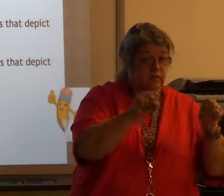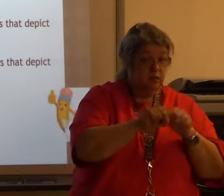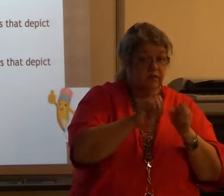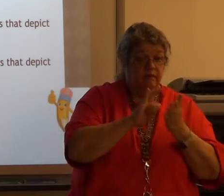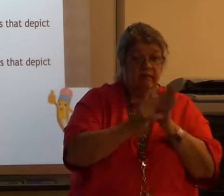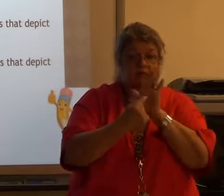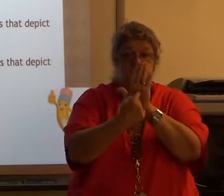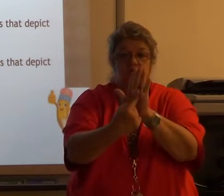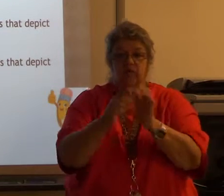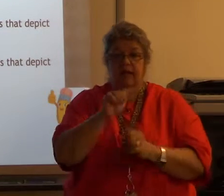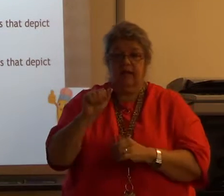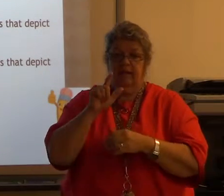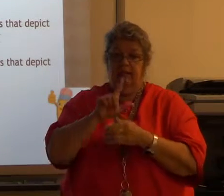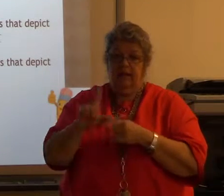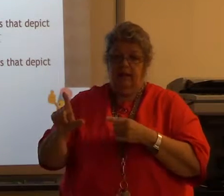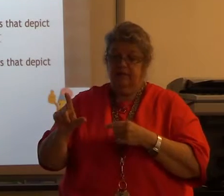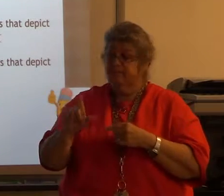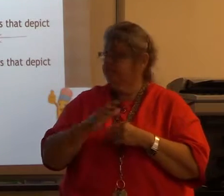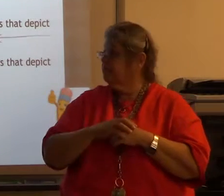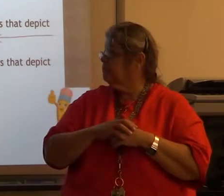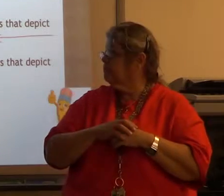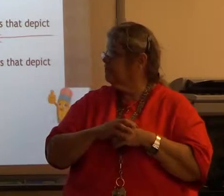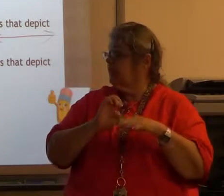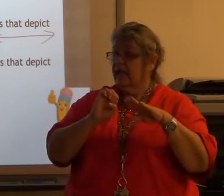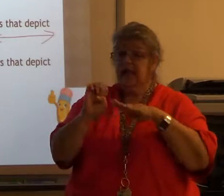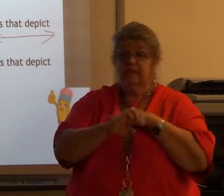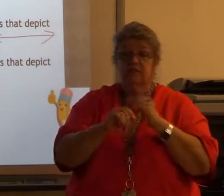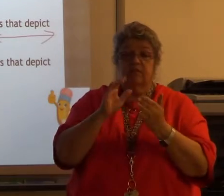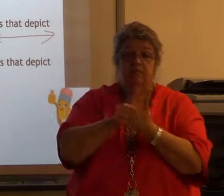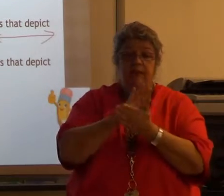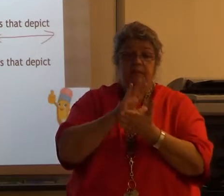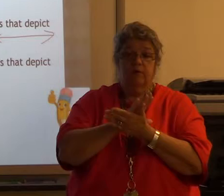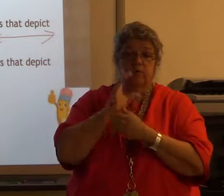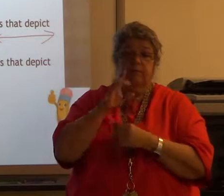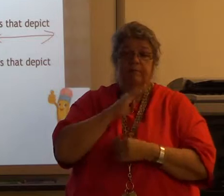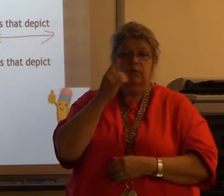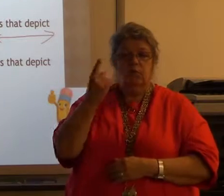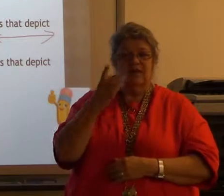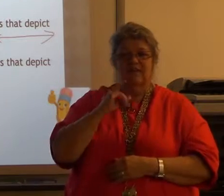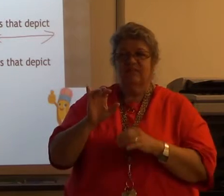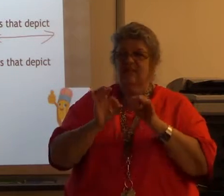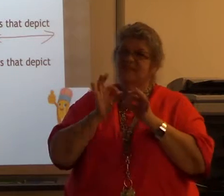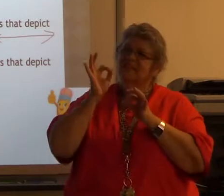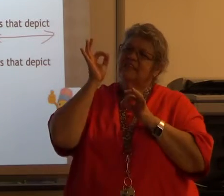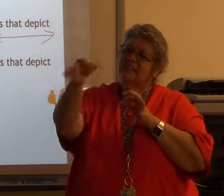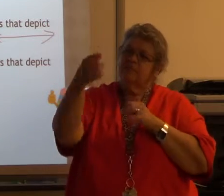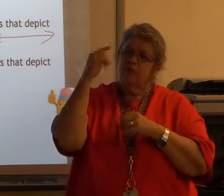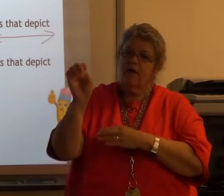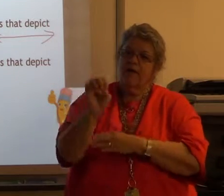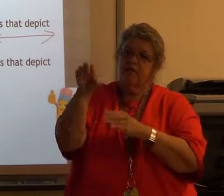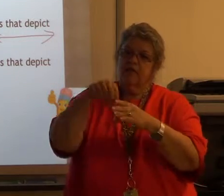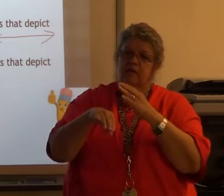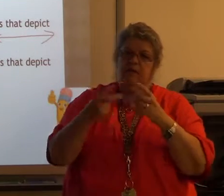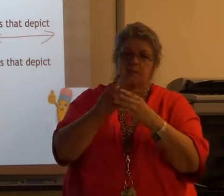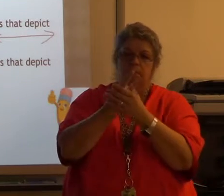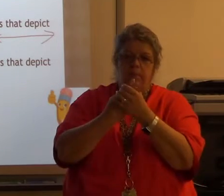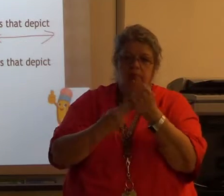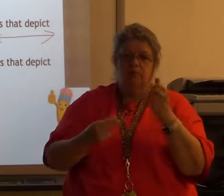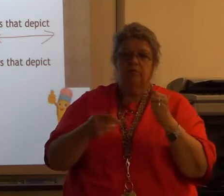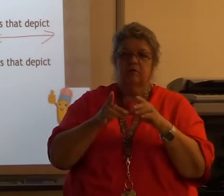would be one if it extended forever in both directions. It's really hard for us to think about things that extend forever in both directions in